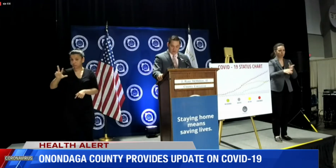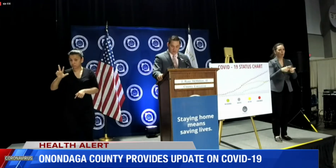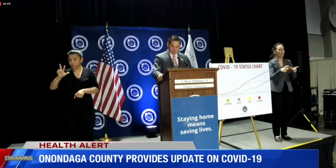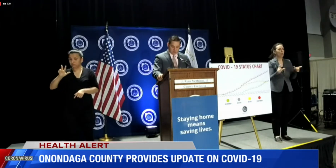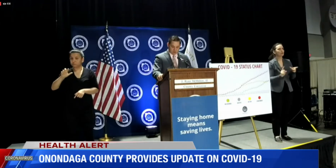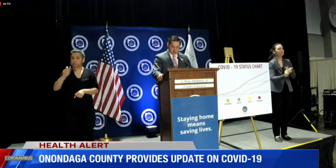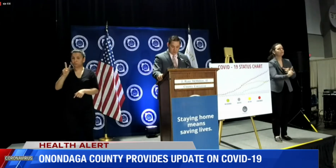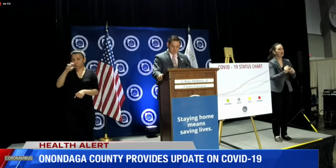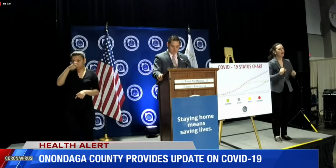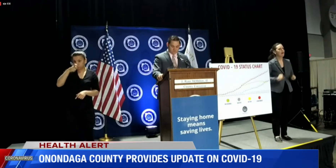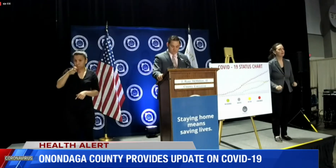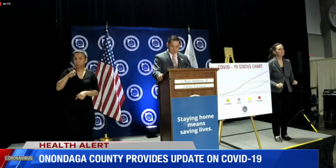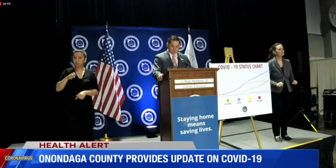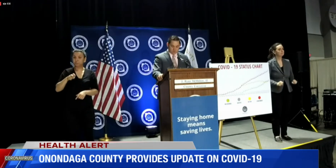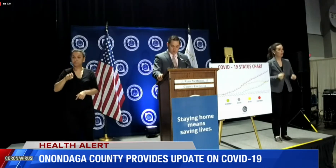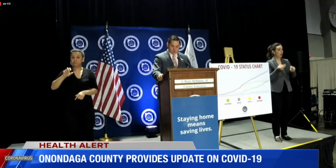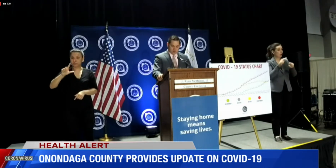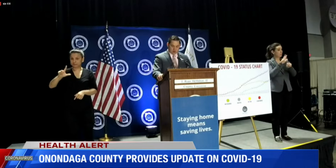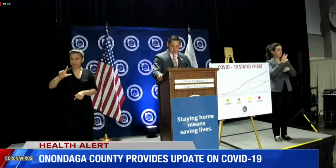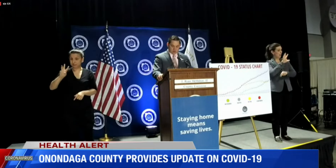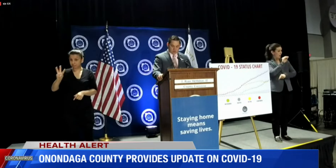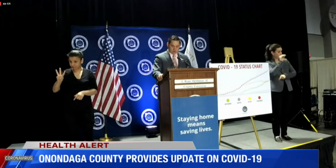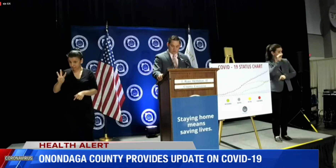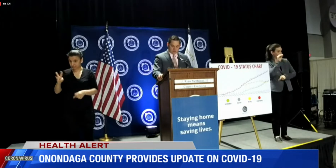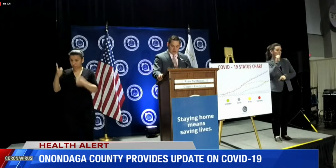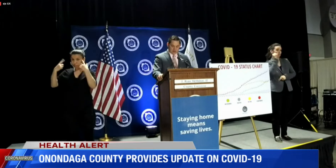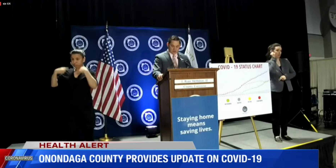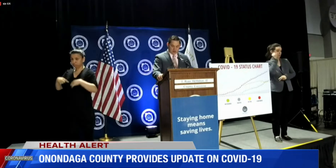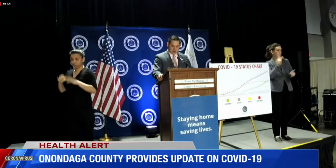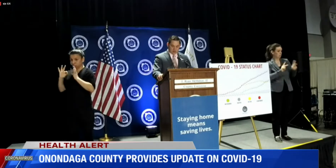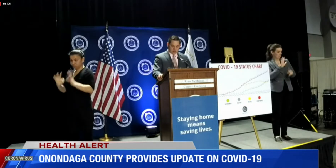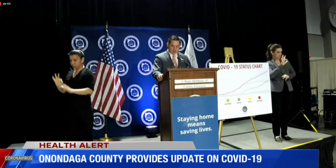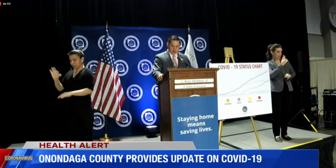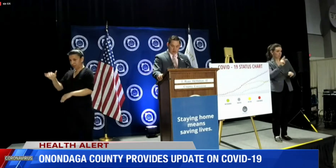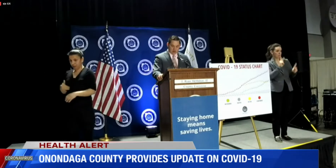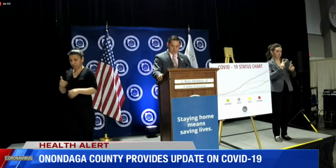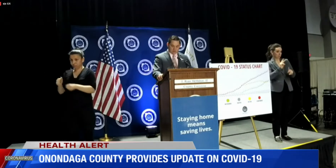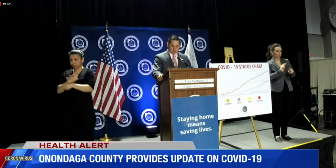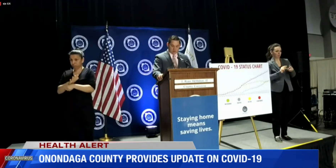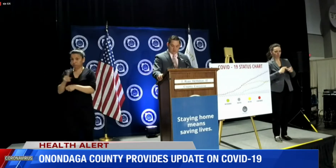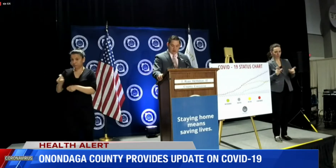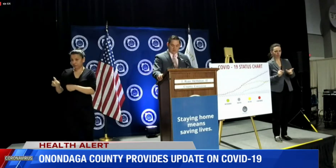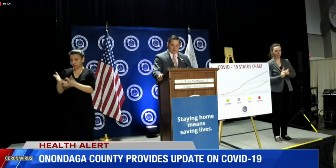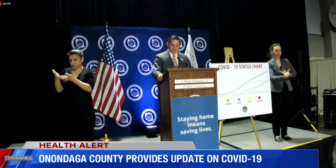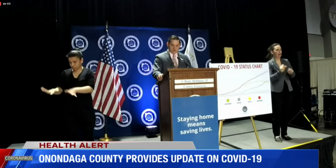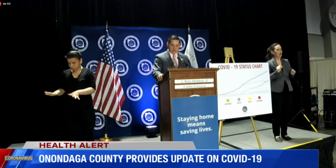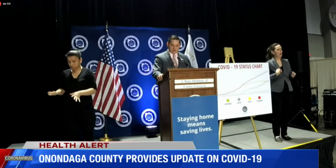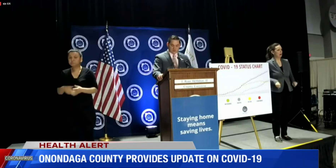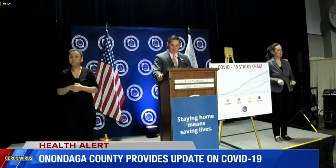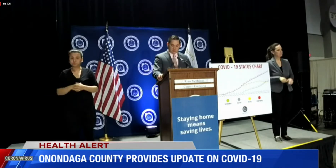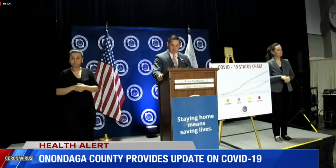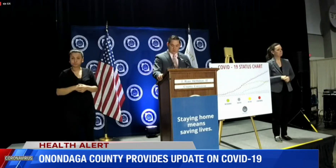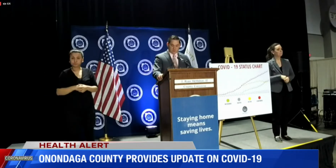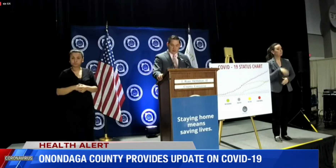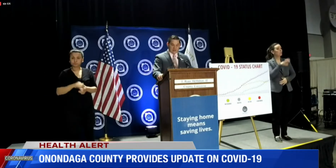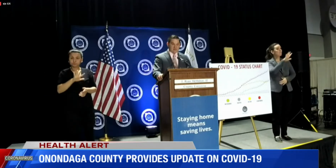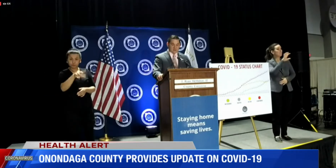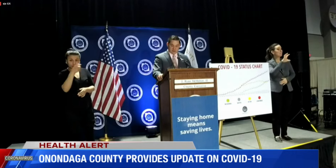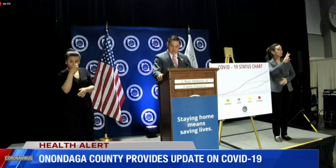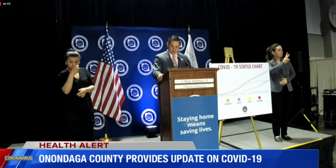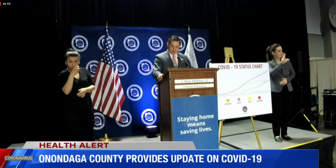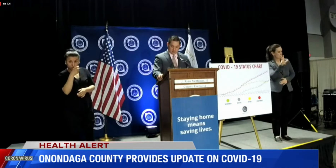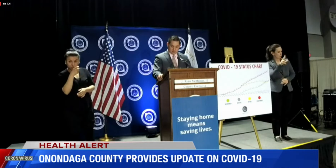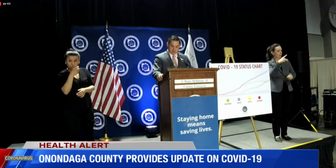up 5 from yesterday. So to give a status check, we have 563